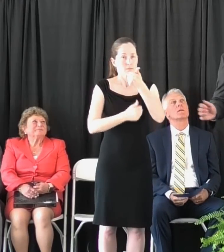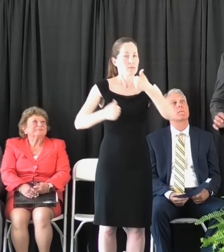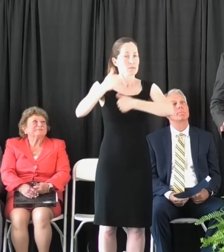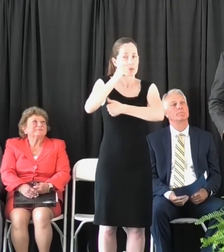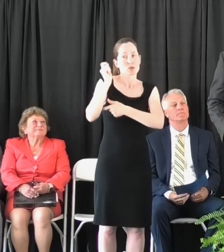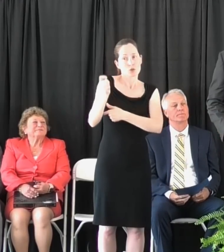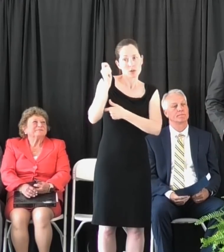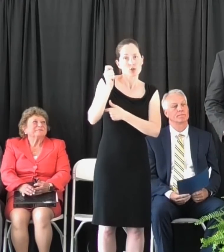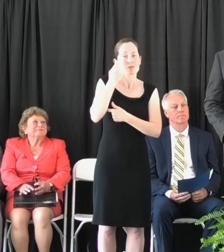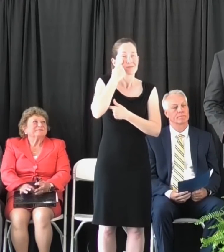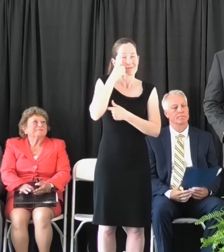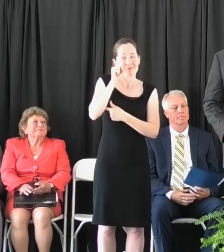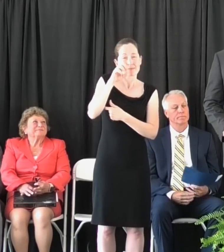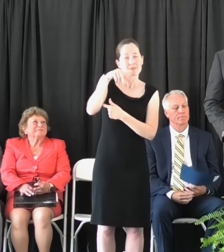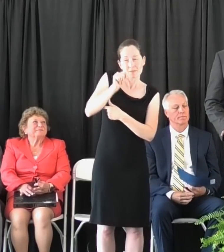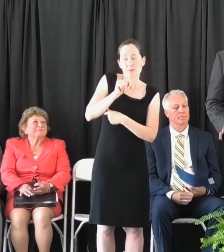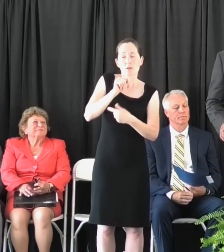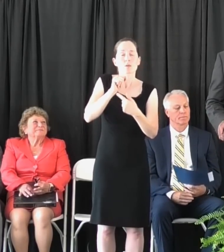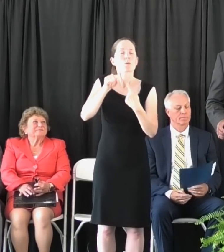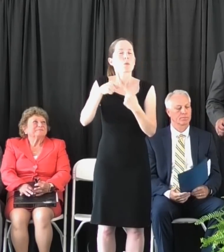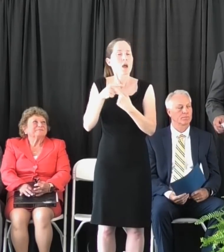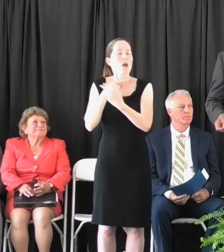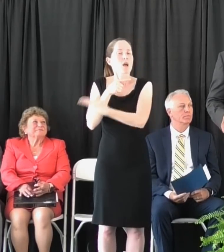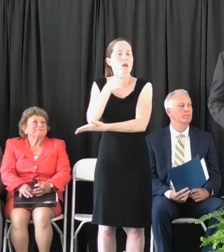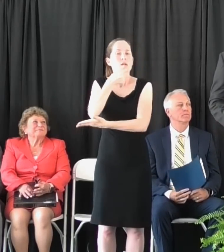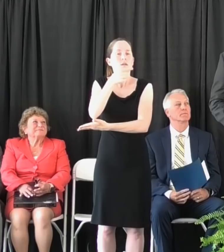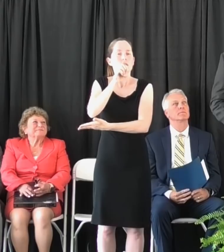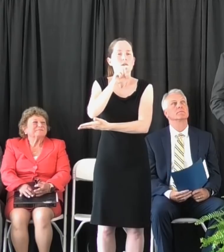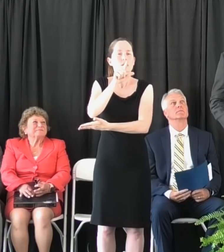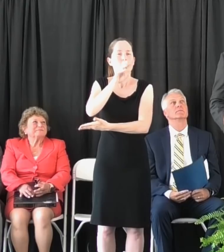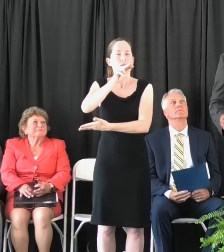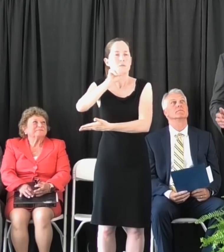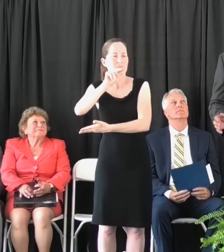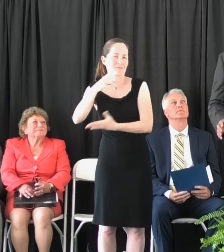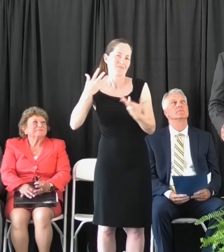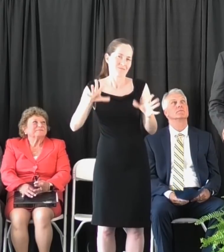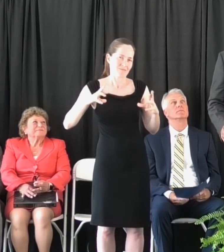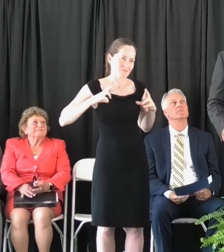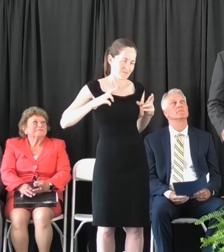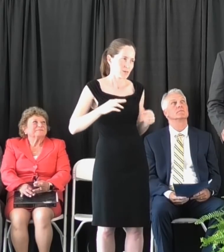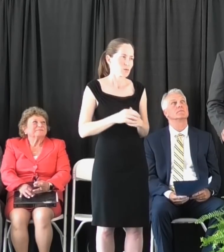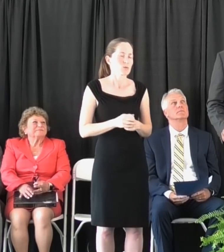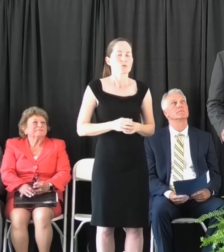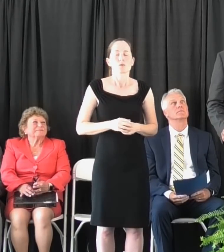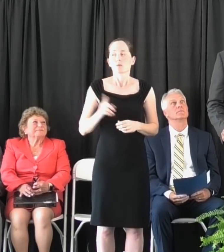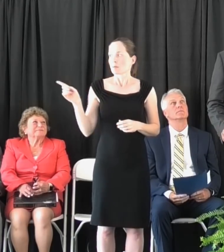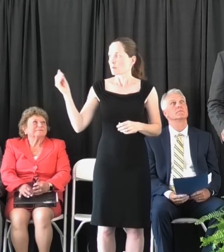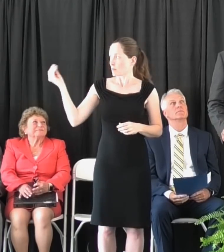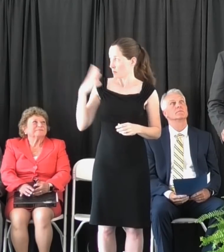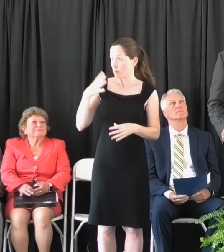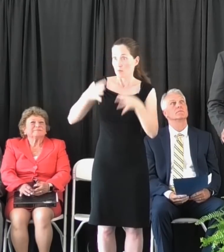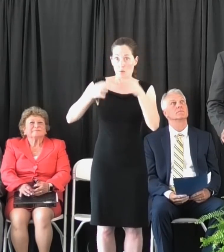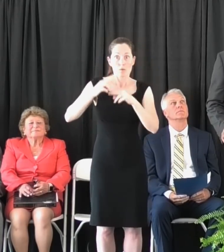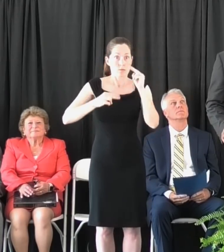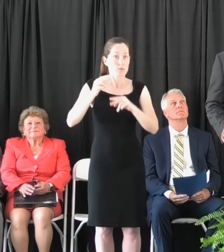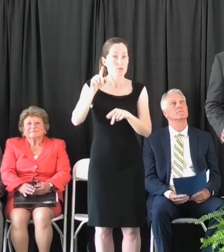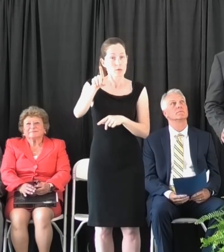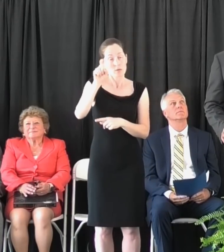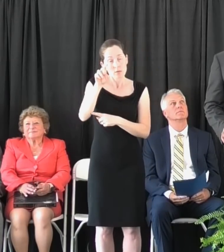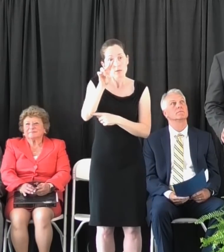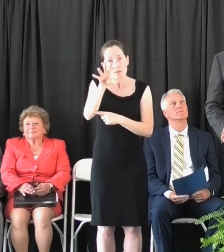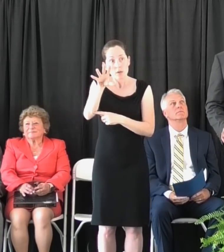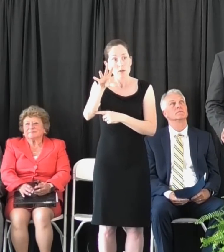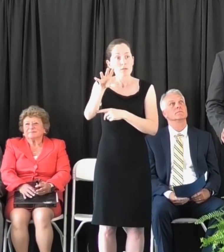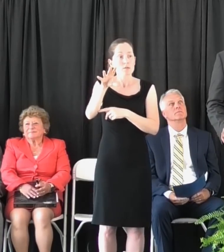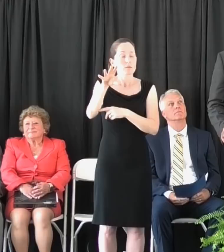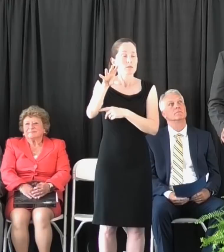when Judge Gelfman retired. I have been, as she said, this courthouse is 175 years old. In the 30 years that